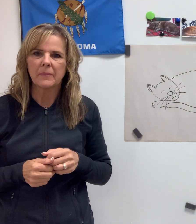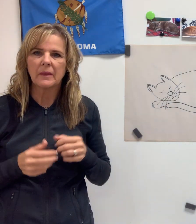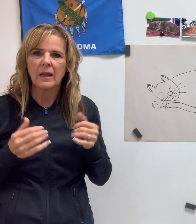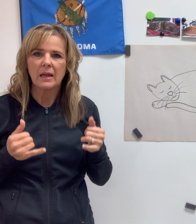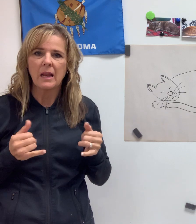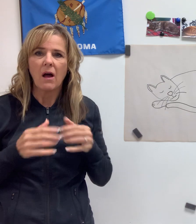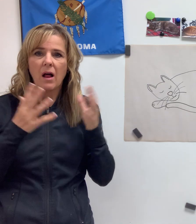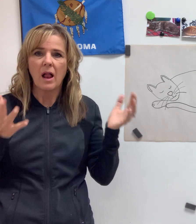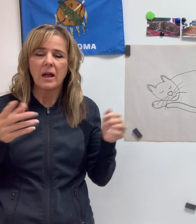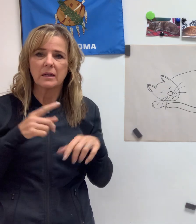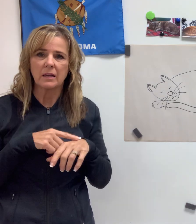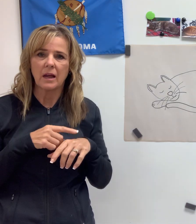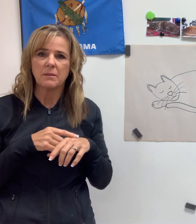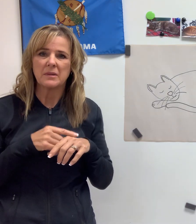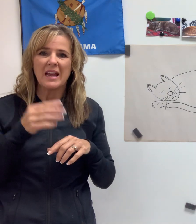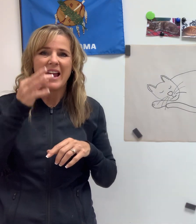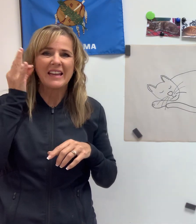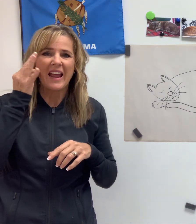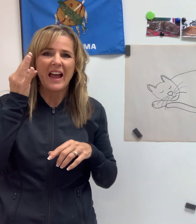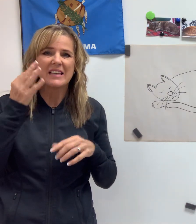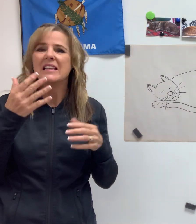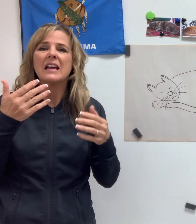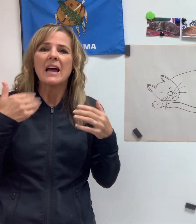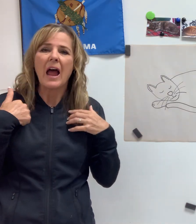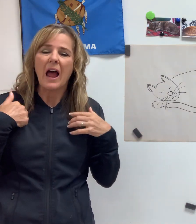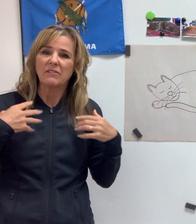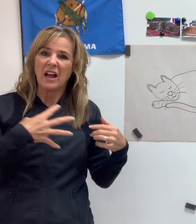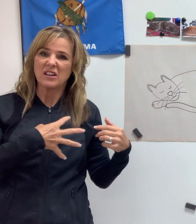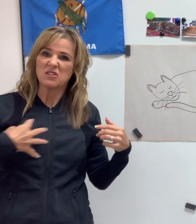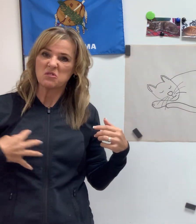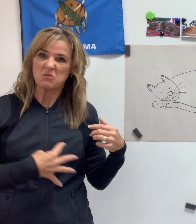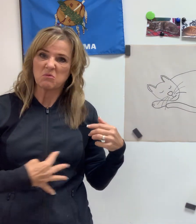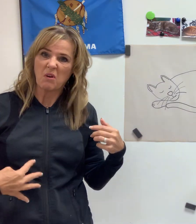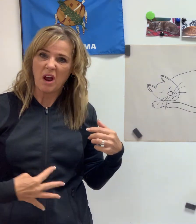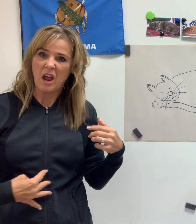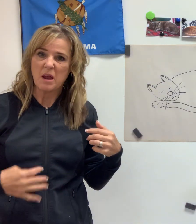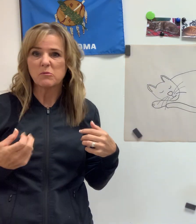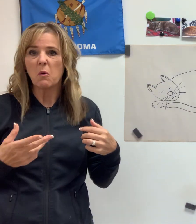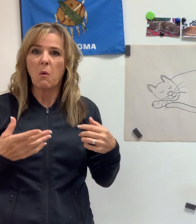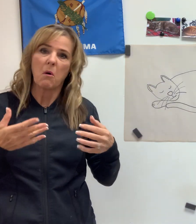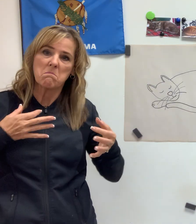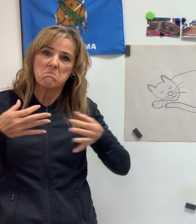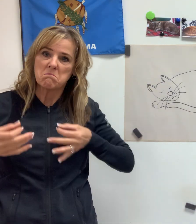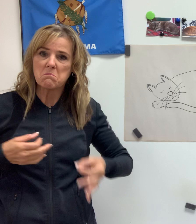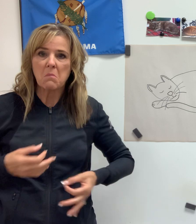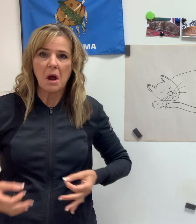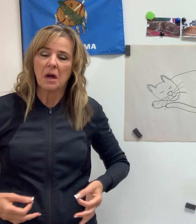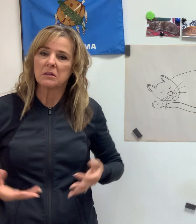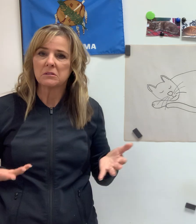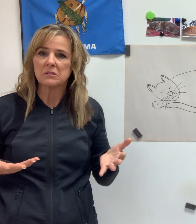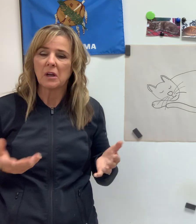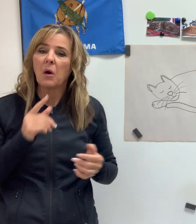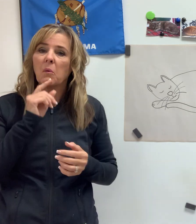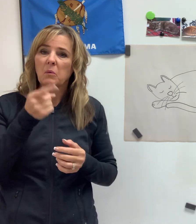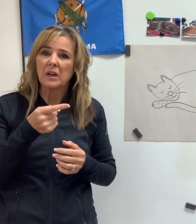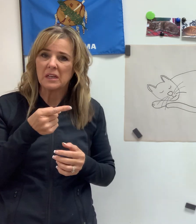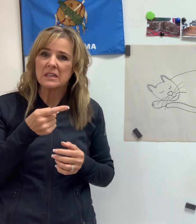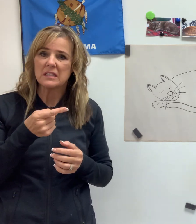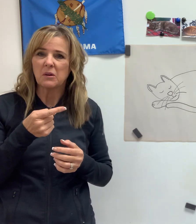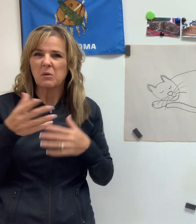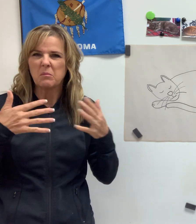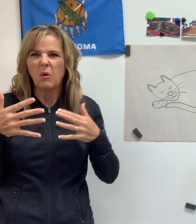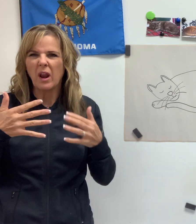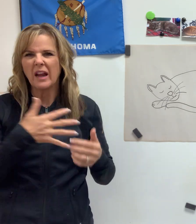a lot of times cats have patterns, right? So, warriors, a realistic pattern would be more